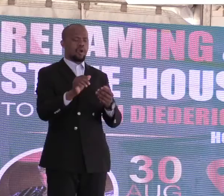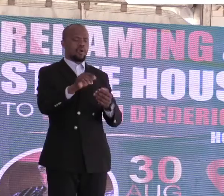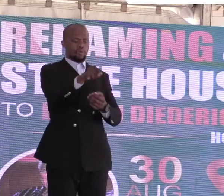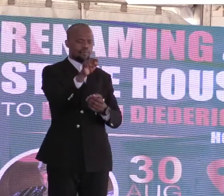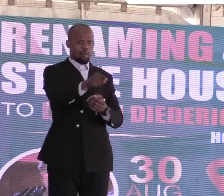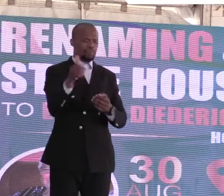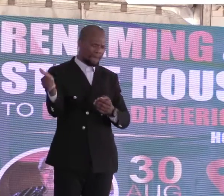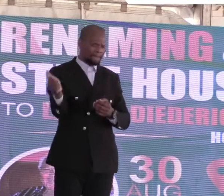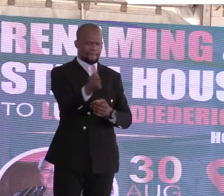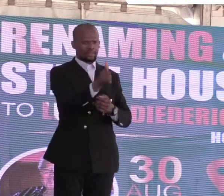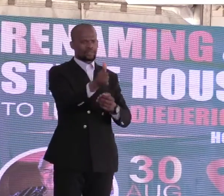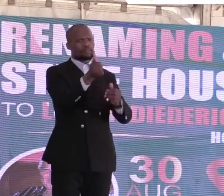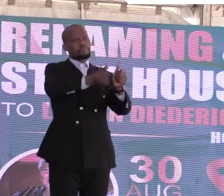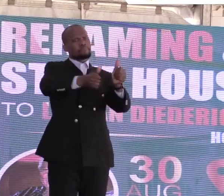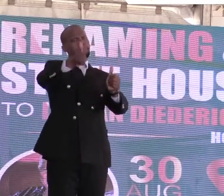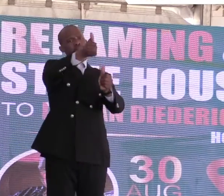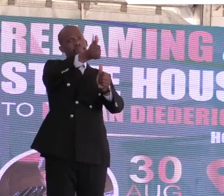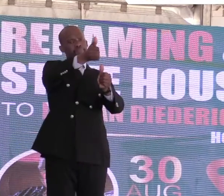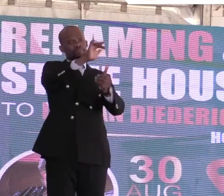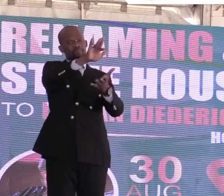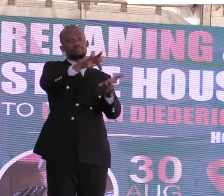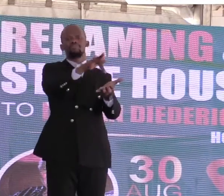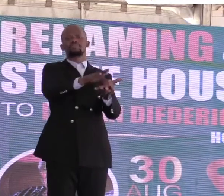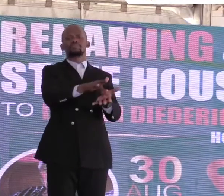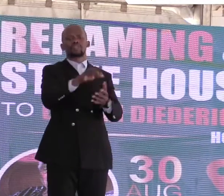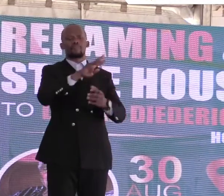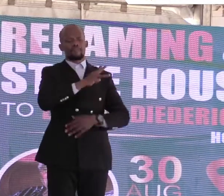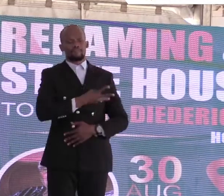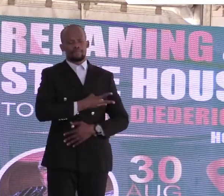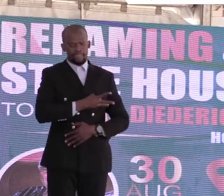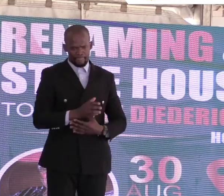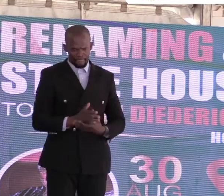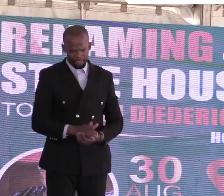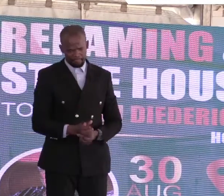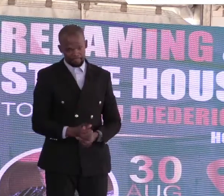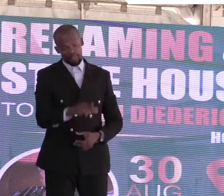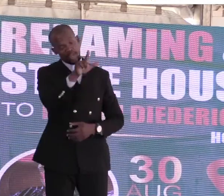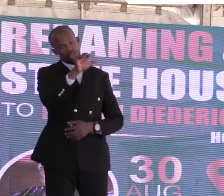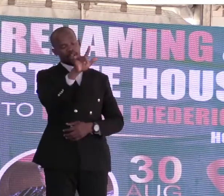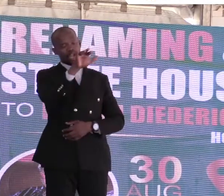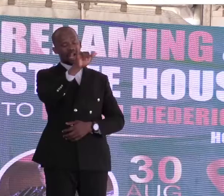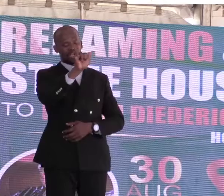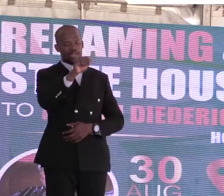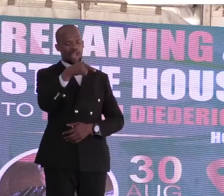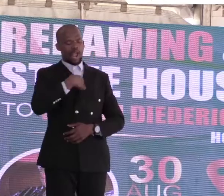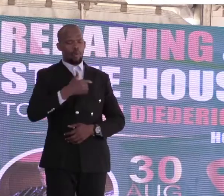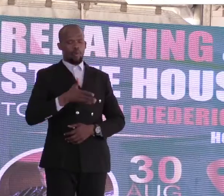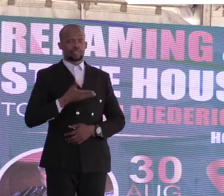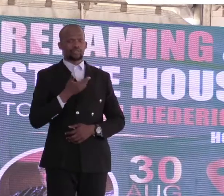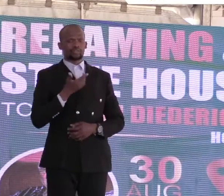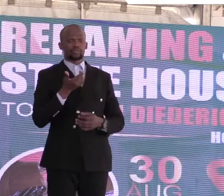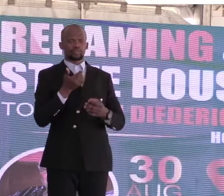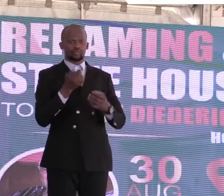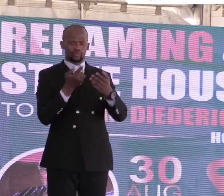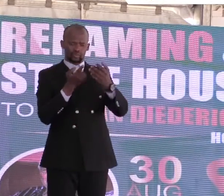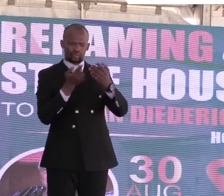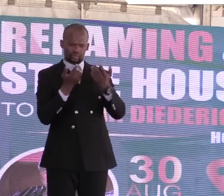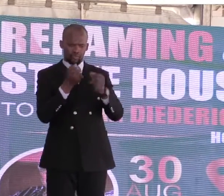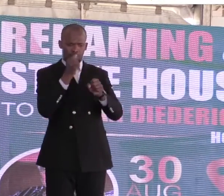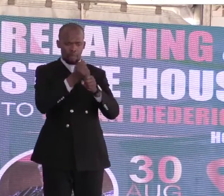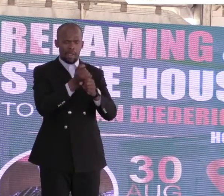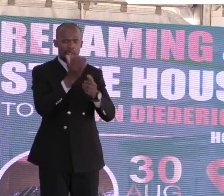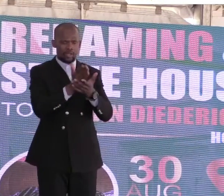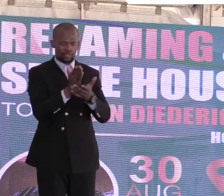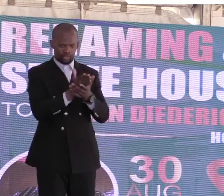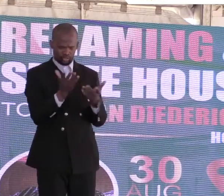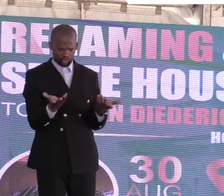occupy strategic positions in the council chambers. Ma'am Lillian, I want to assure you that as Eastern Cape government,